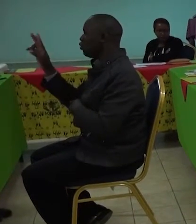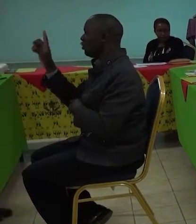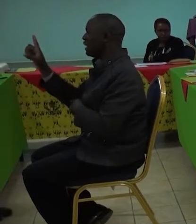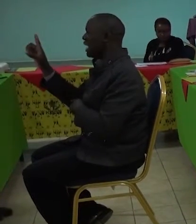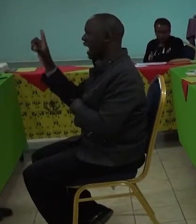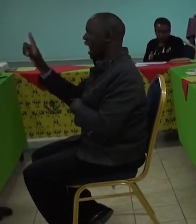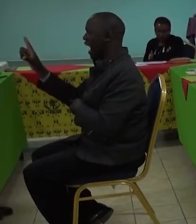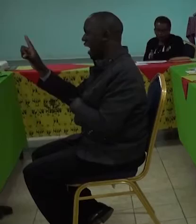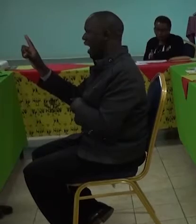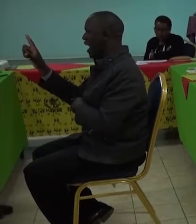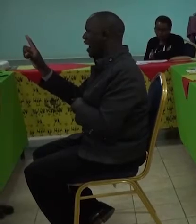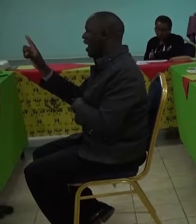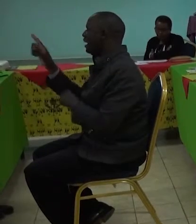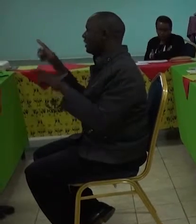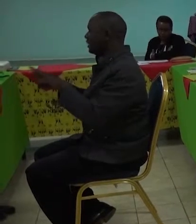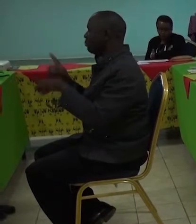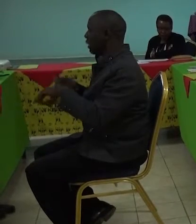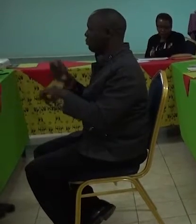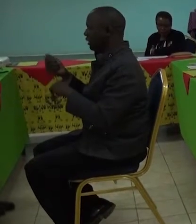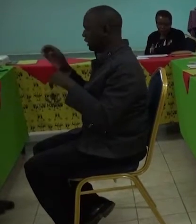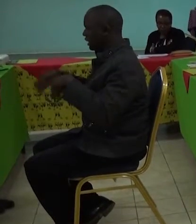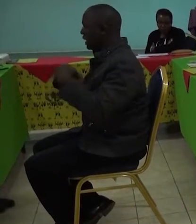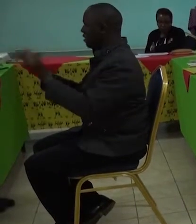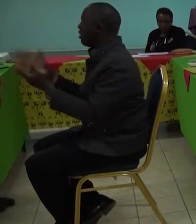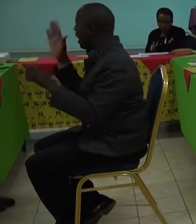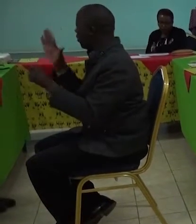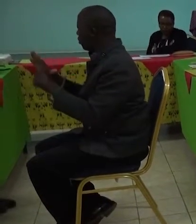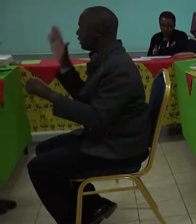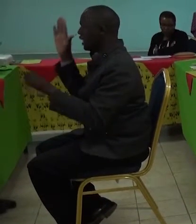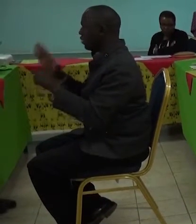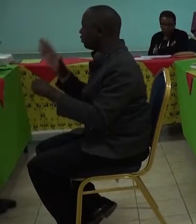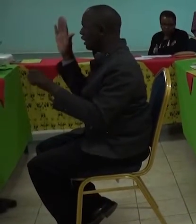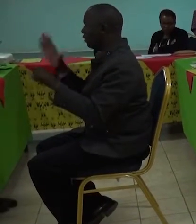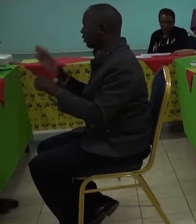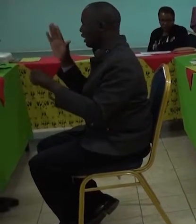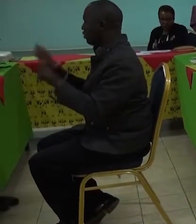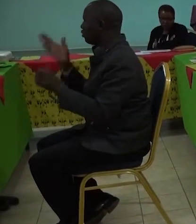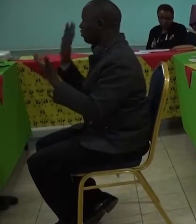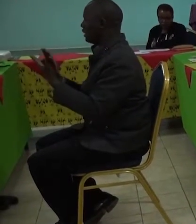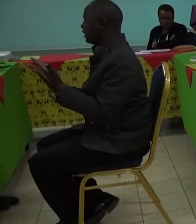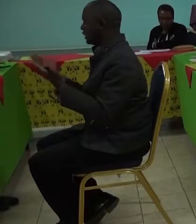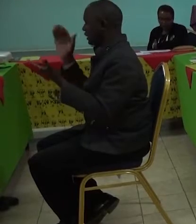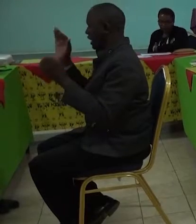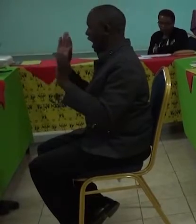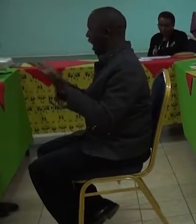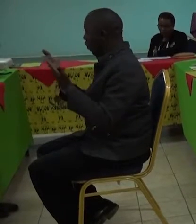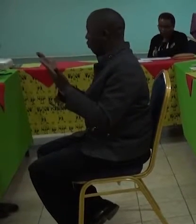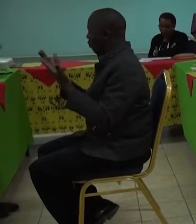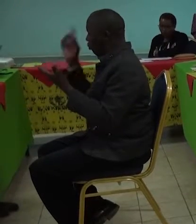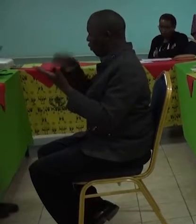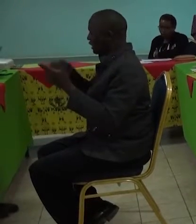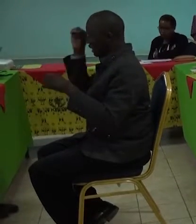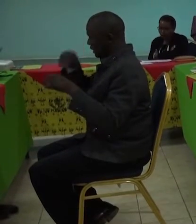and she gave a lot of insights on what it is all about and how it is carried